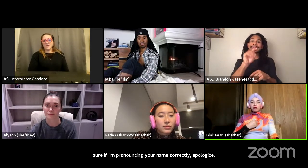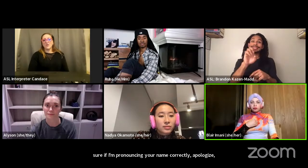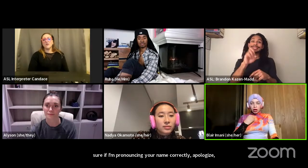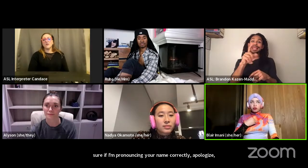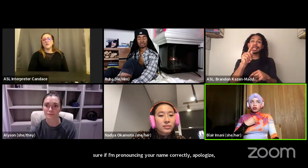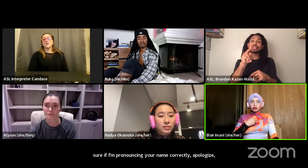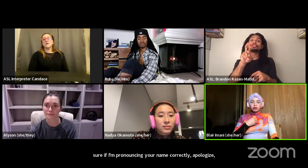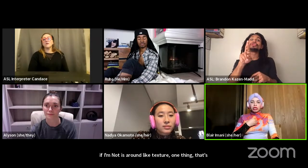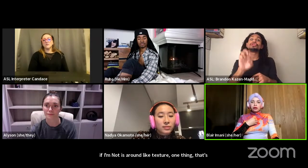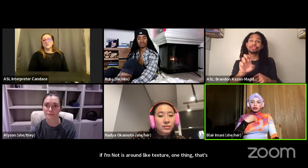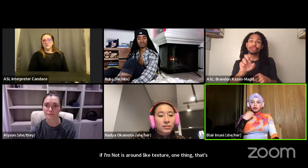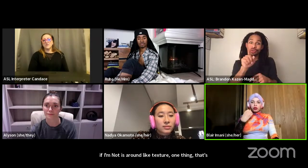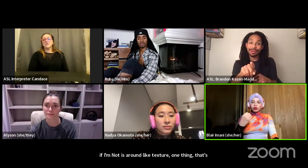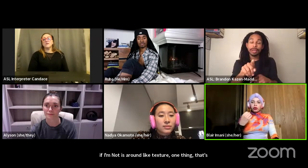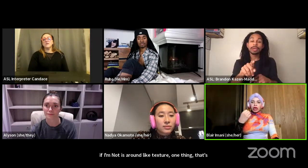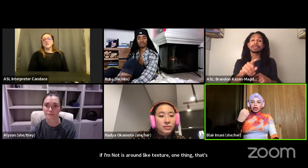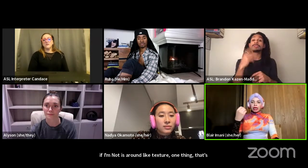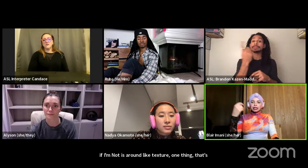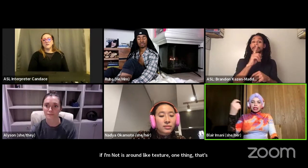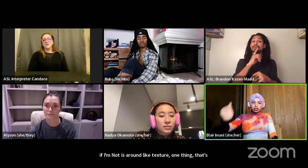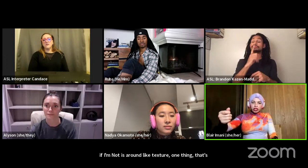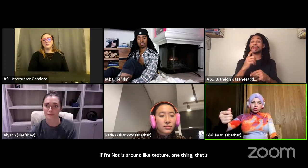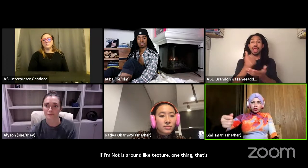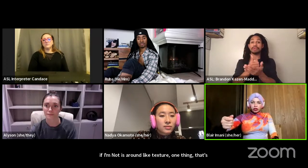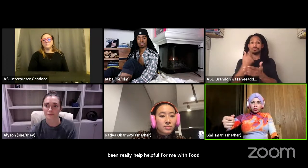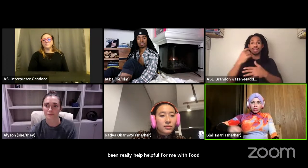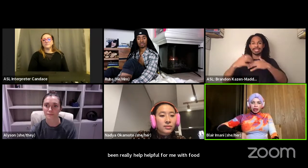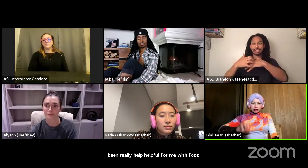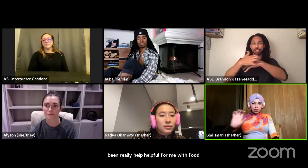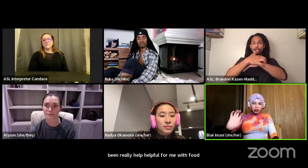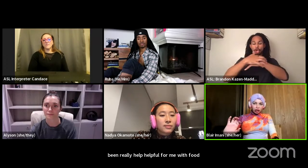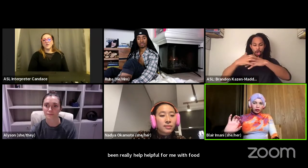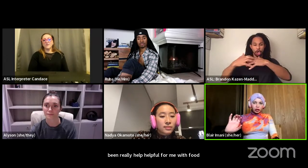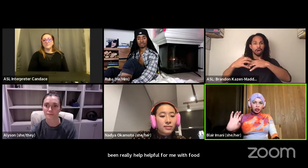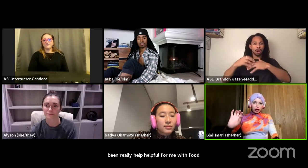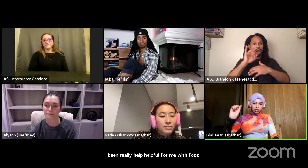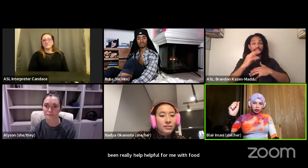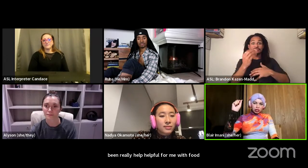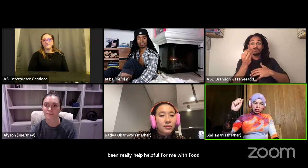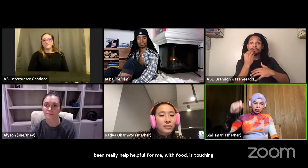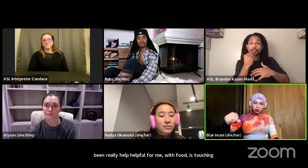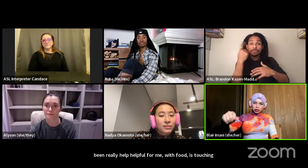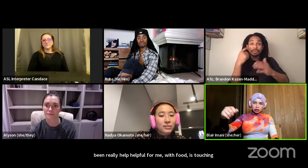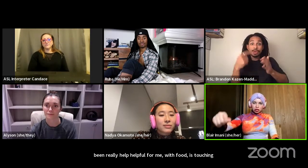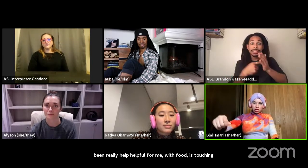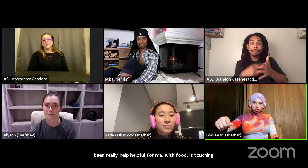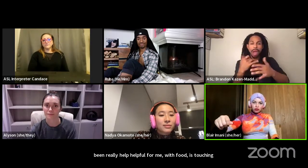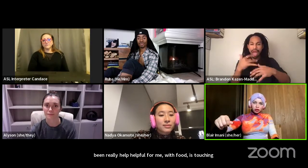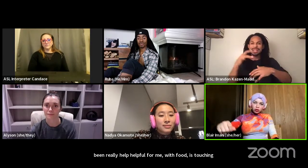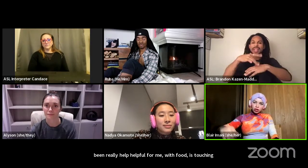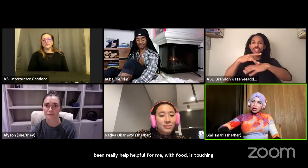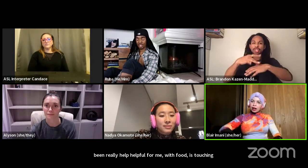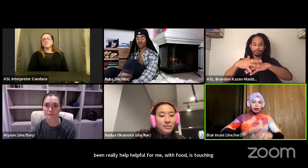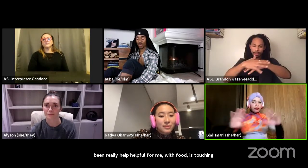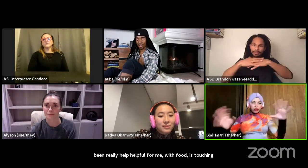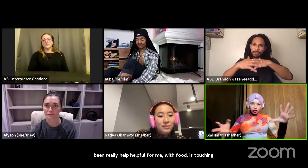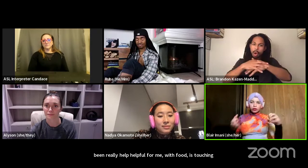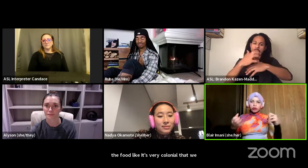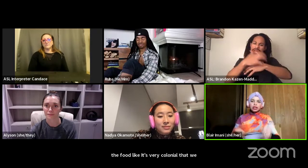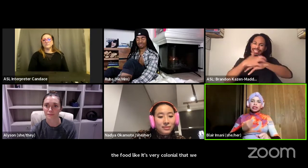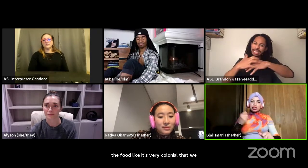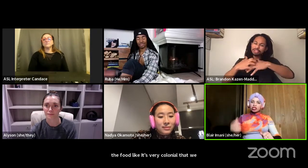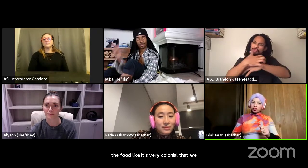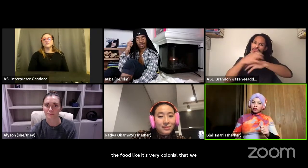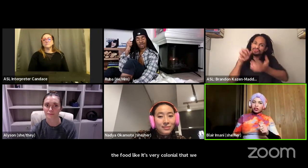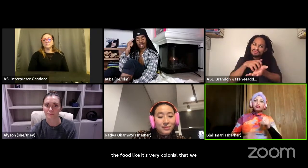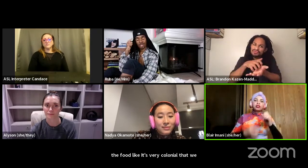that's been really helpful for me with food is touching the food. Like, it's very colonial that we use these implements to touch our food. If